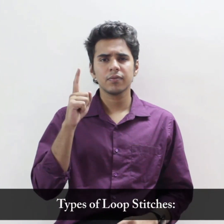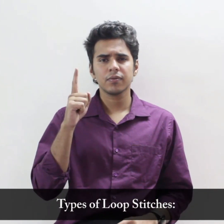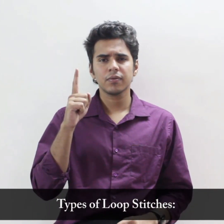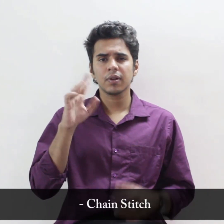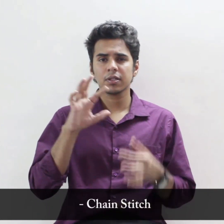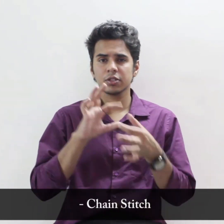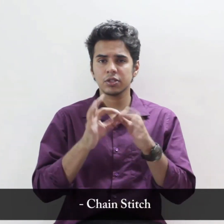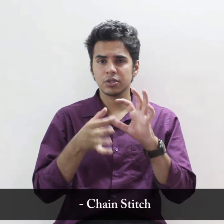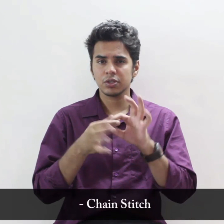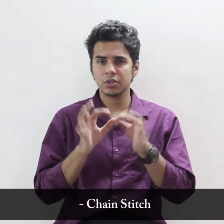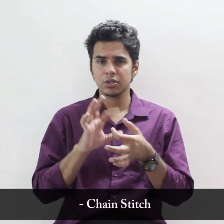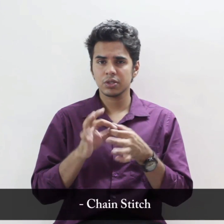Chain stitch.